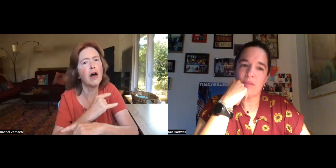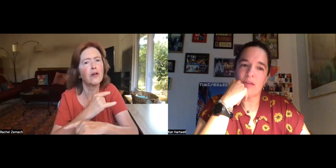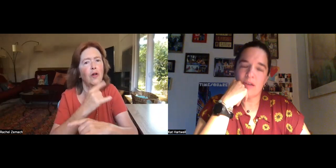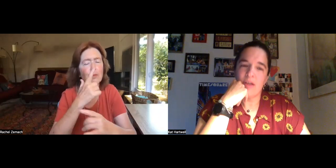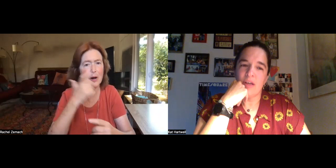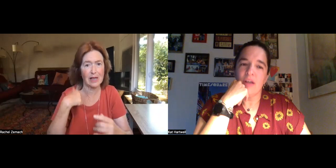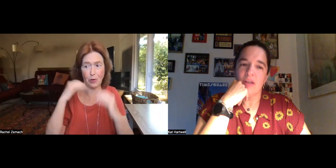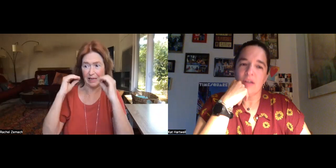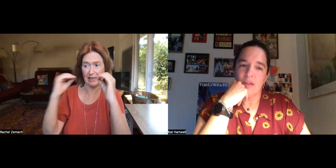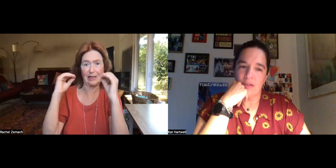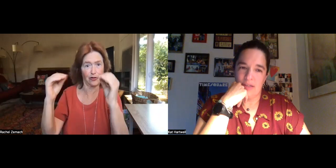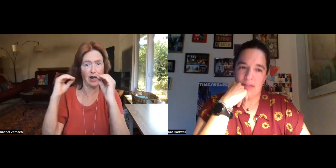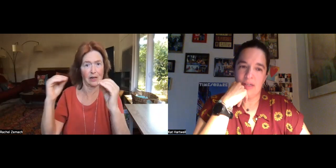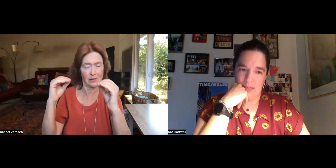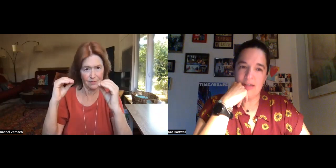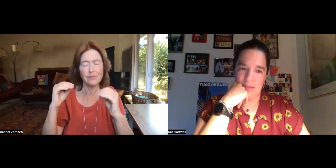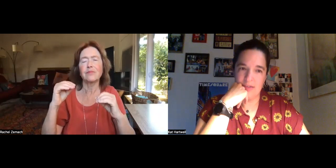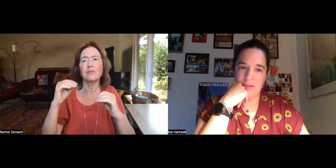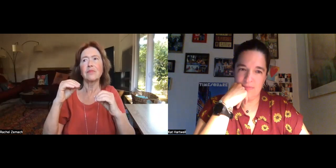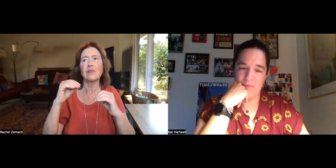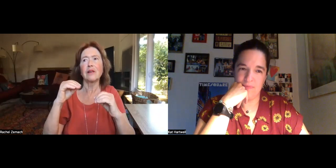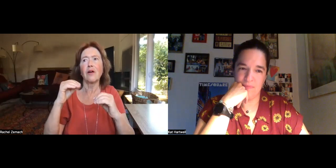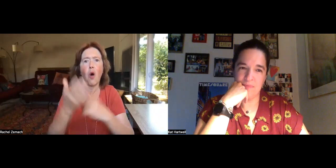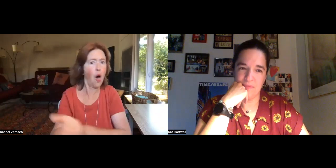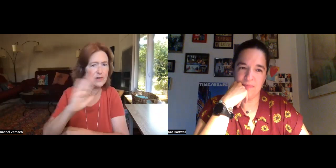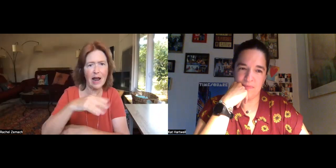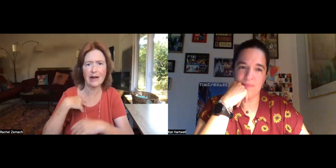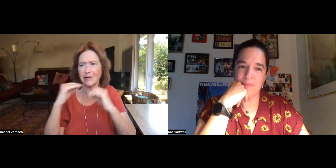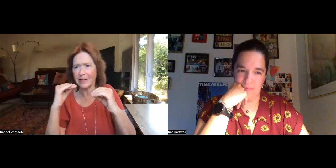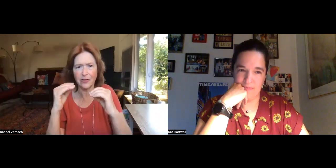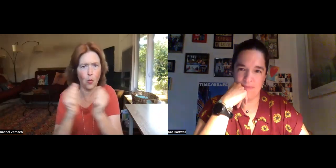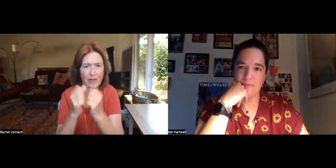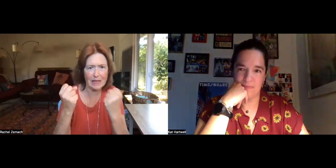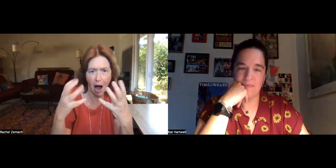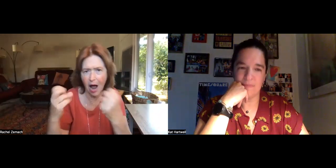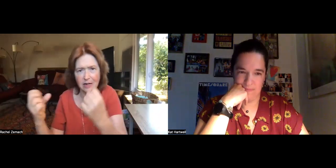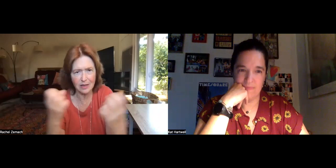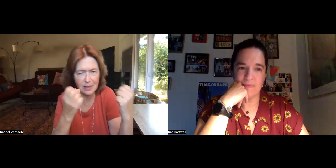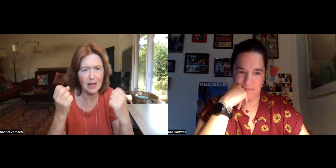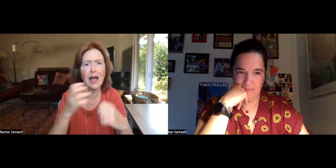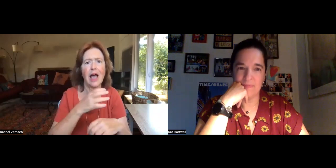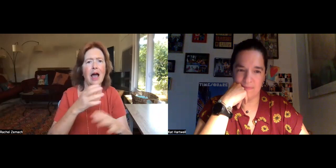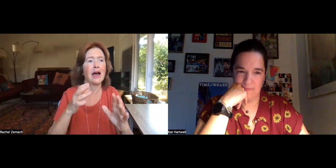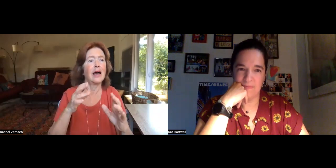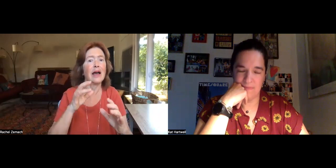ironical because I was teaching all day, teaching with signs.